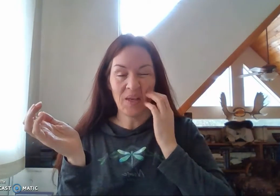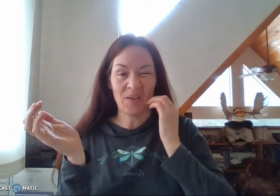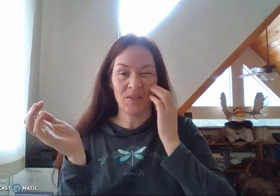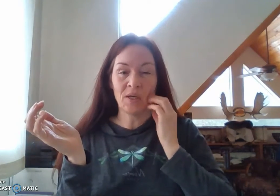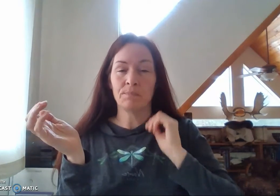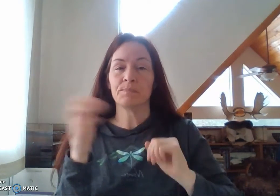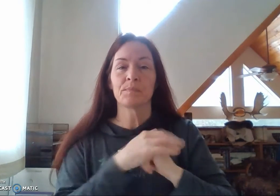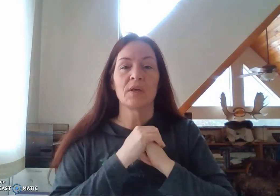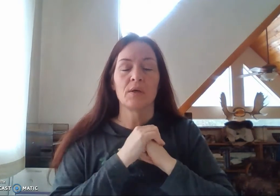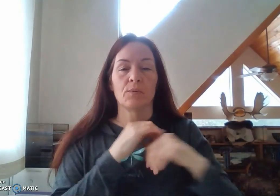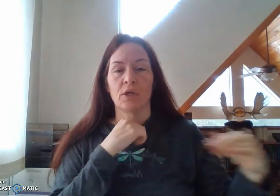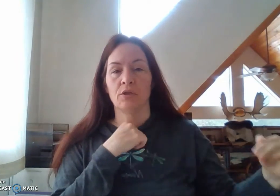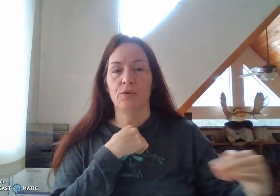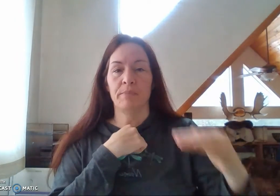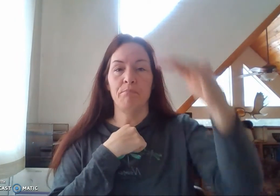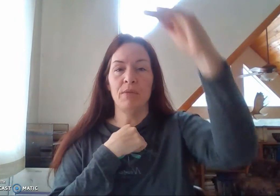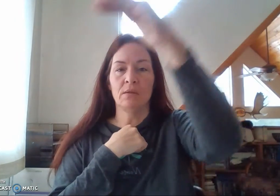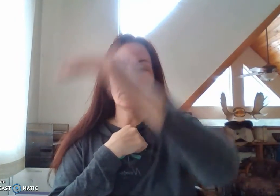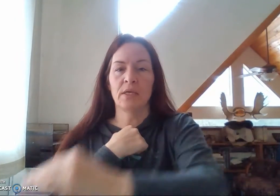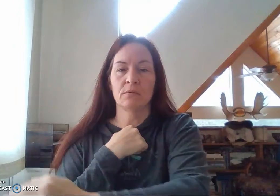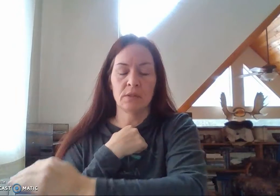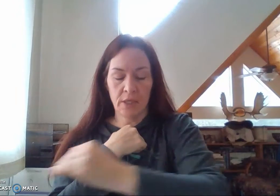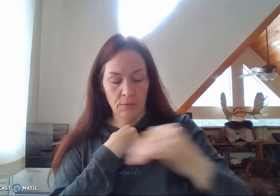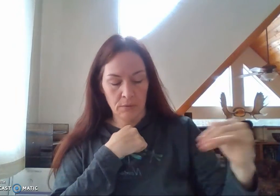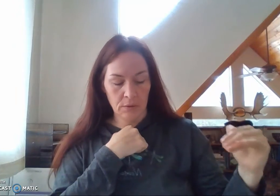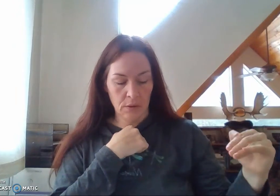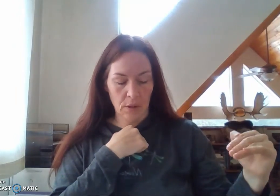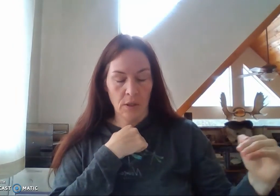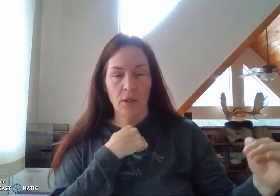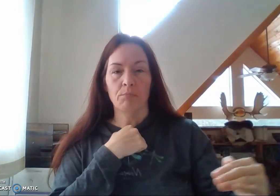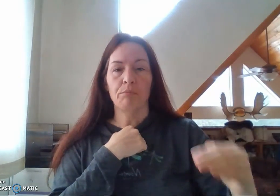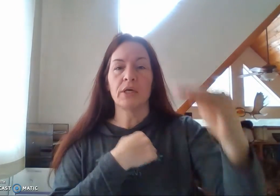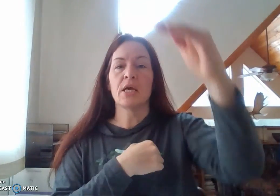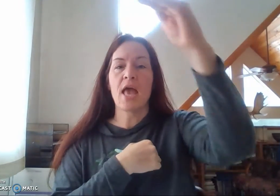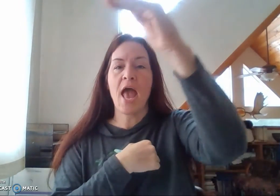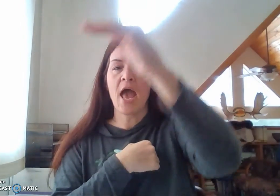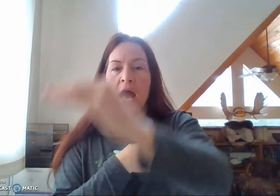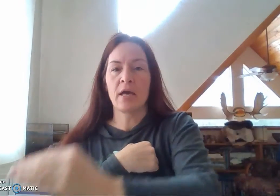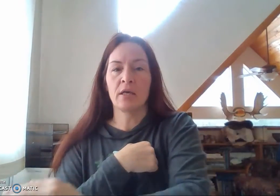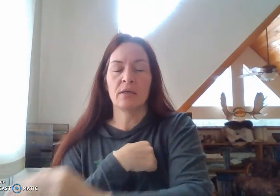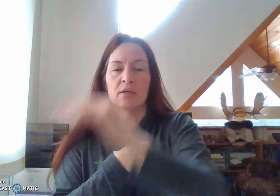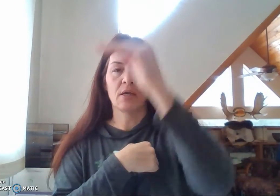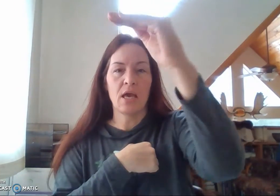Okay, good job. We're going to do the middle sounds now. B, ag,